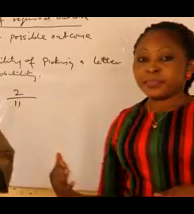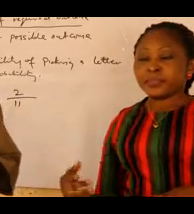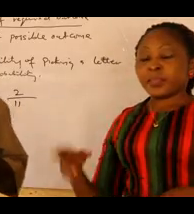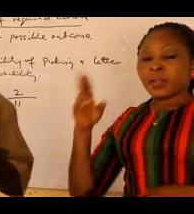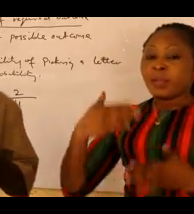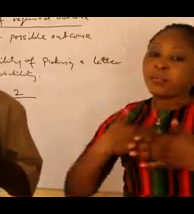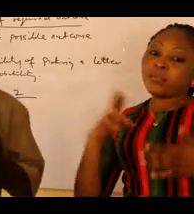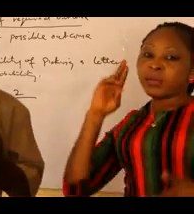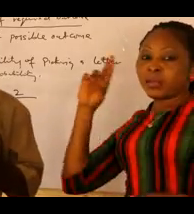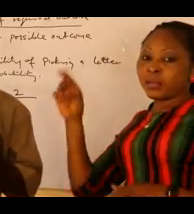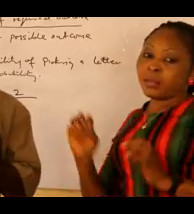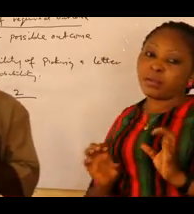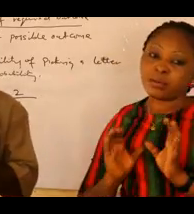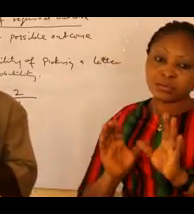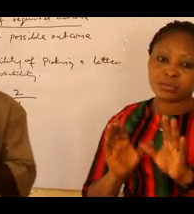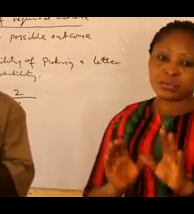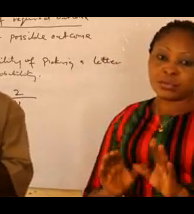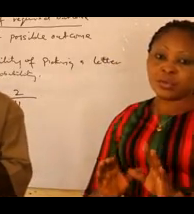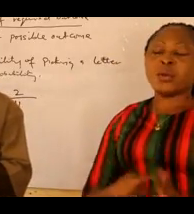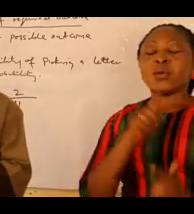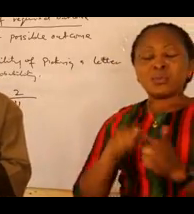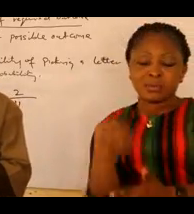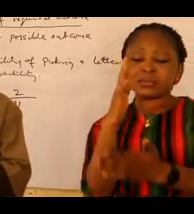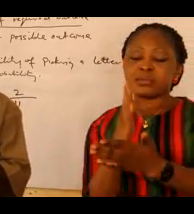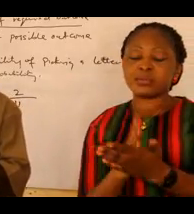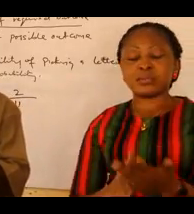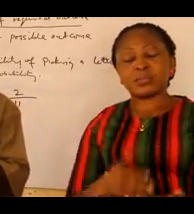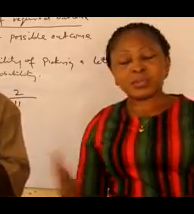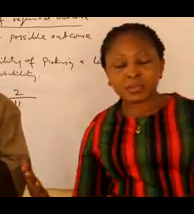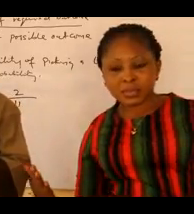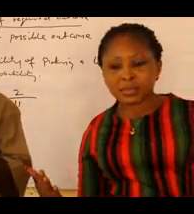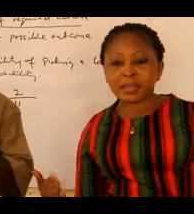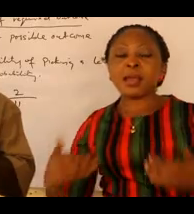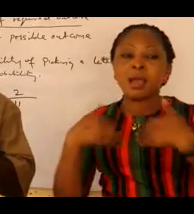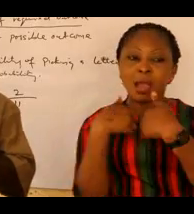continue, when an event has